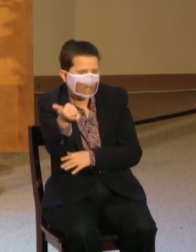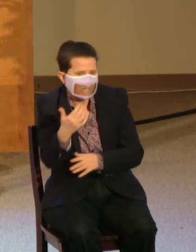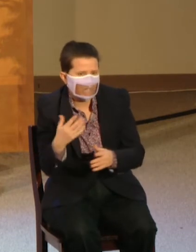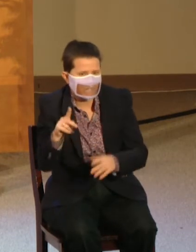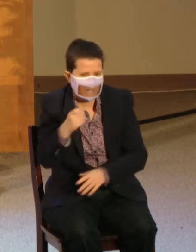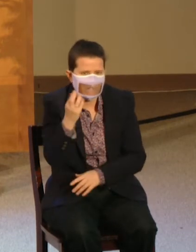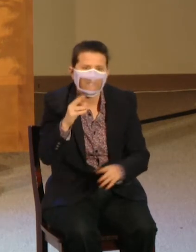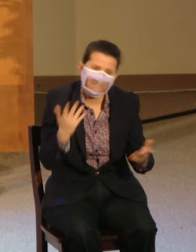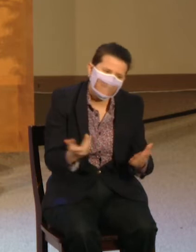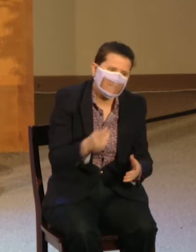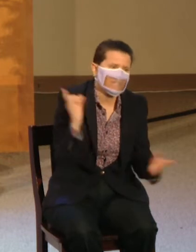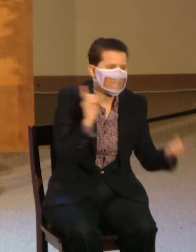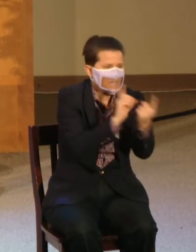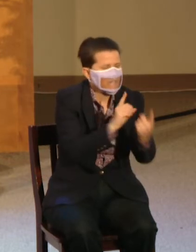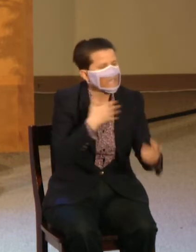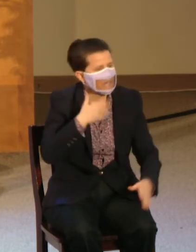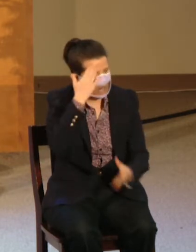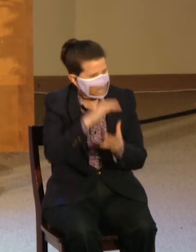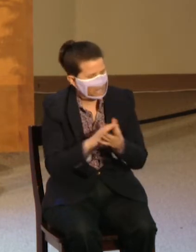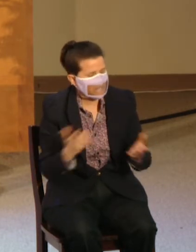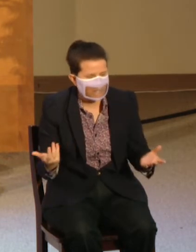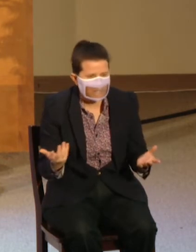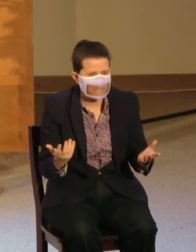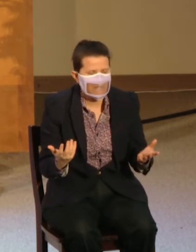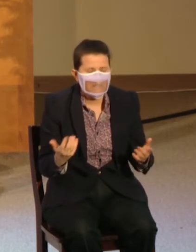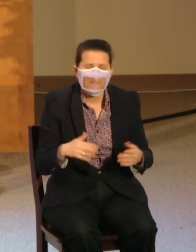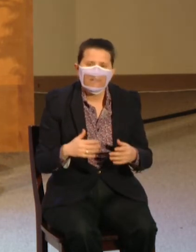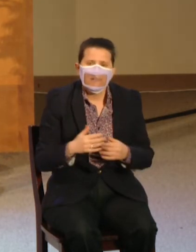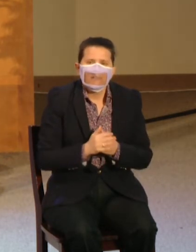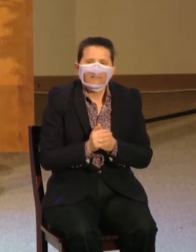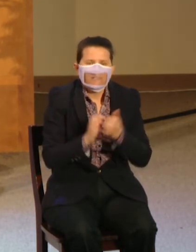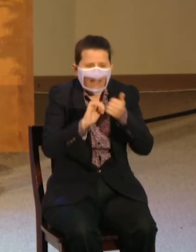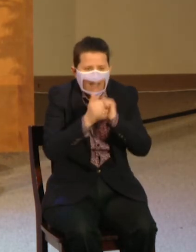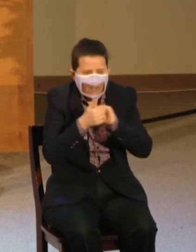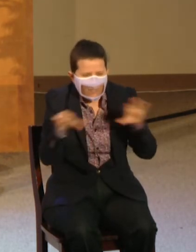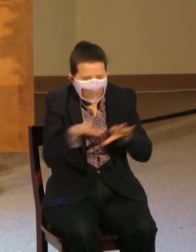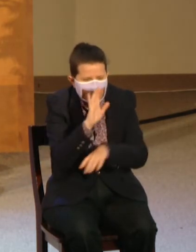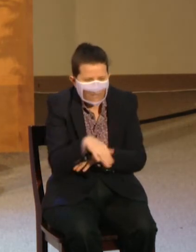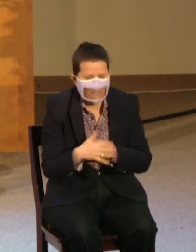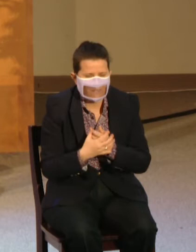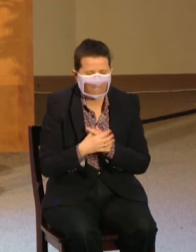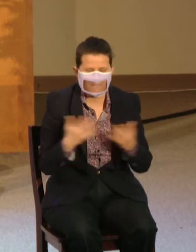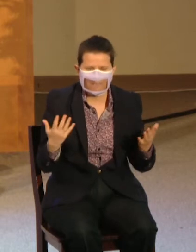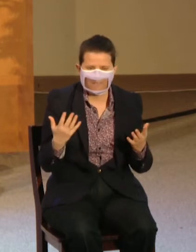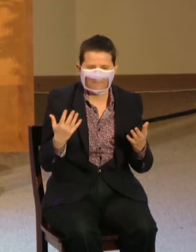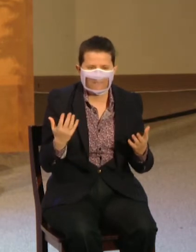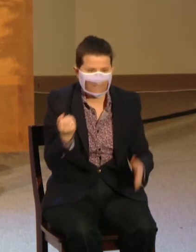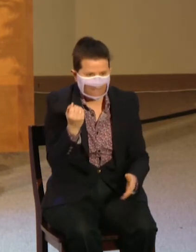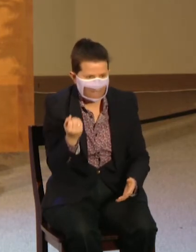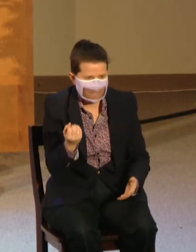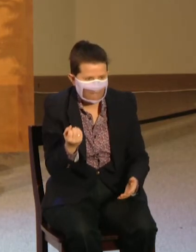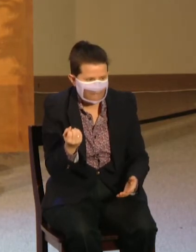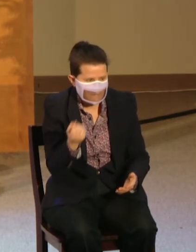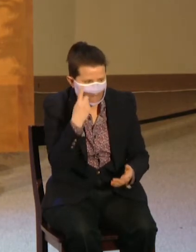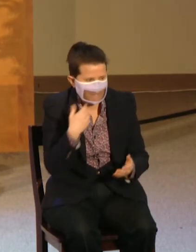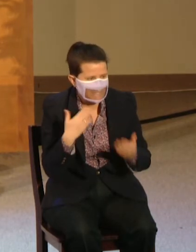came back, he had found it. She said, how did you do that? I said, I don't understand how you did that. And he goes, it's easy. You